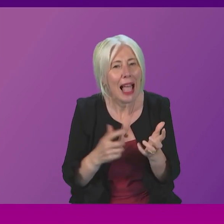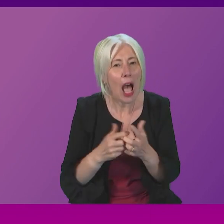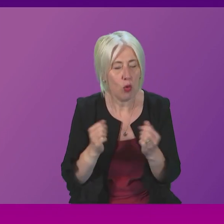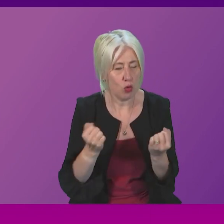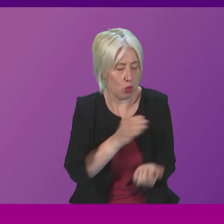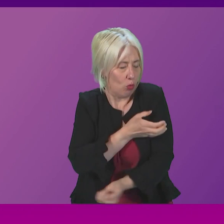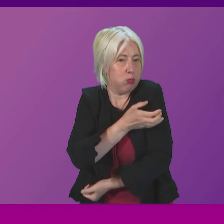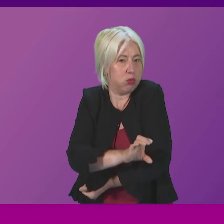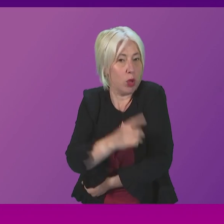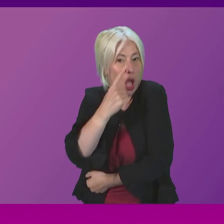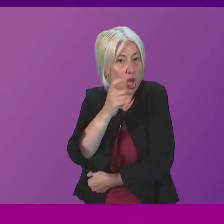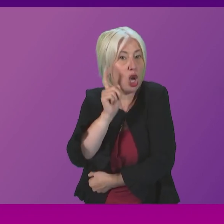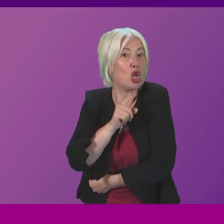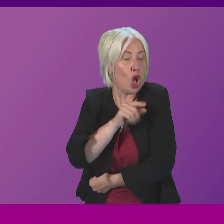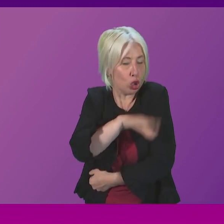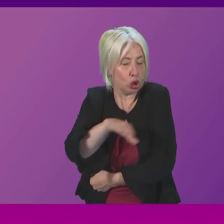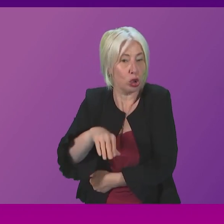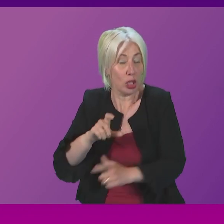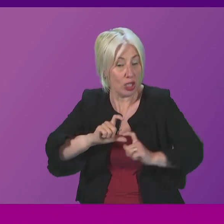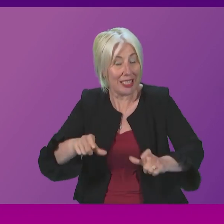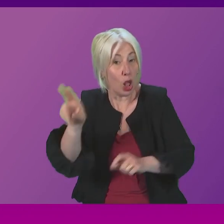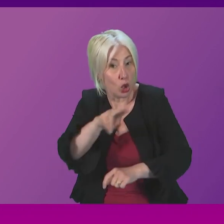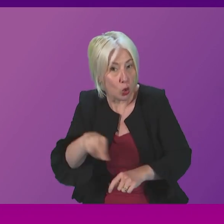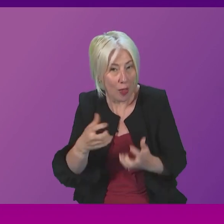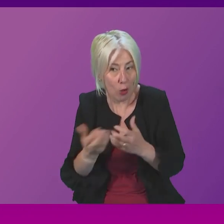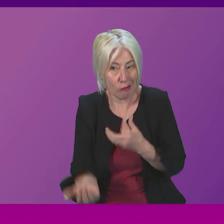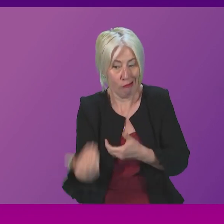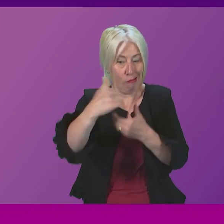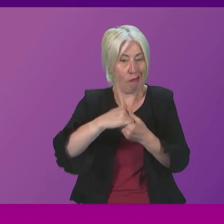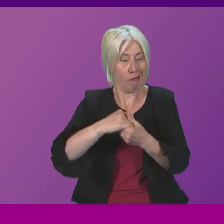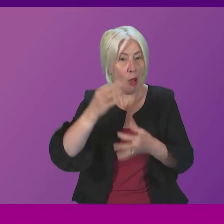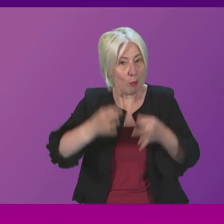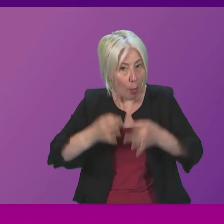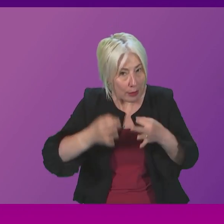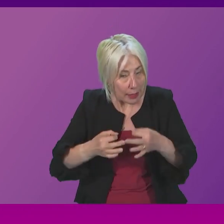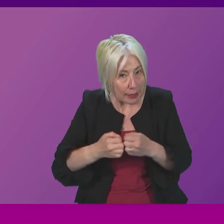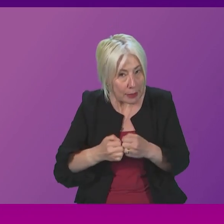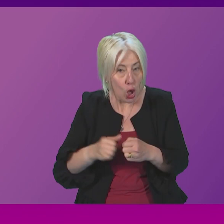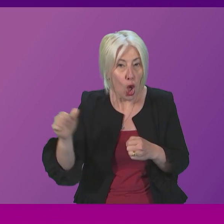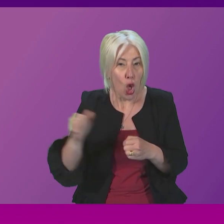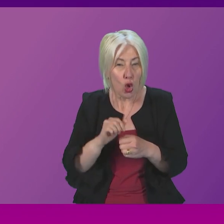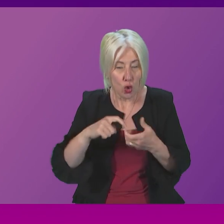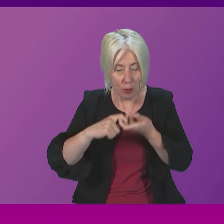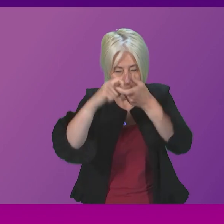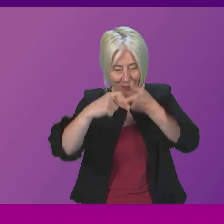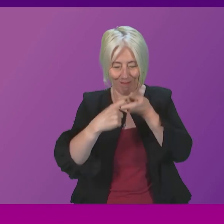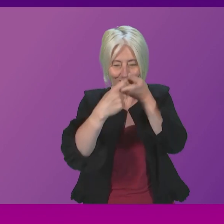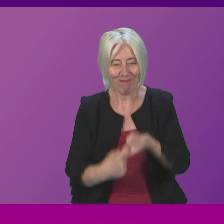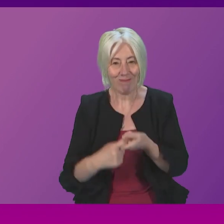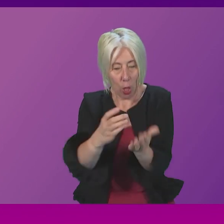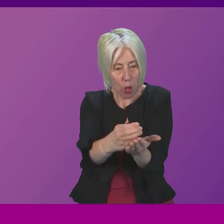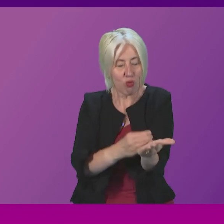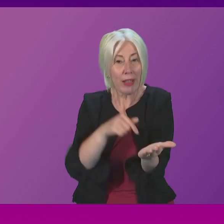young girls who are still at school to get involved in politics? And do you think this should be embedded within the Scottish